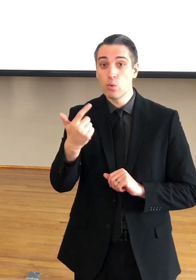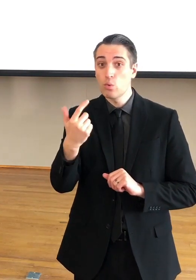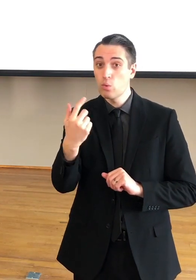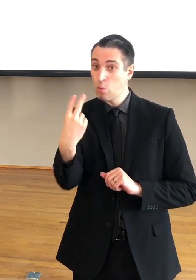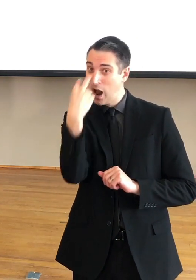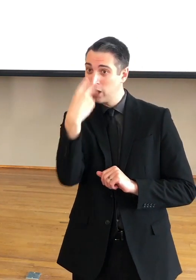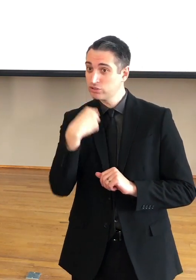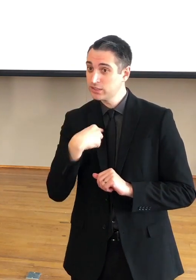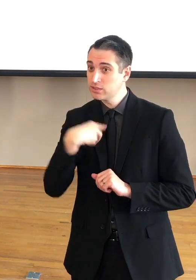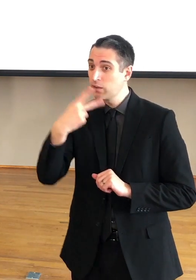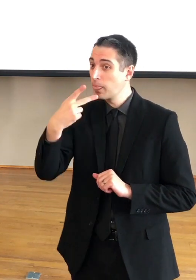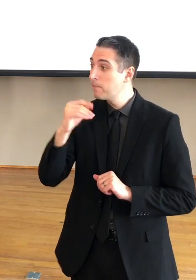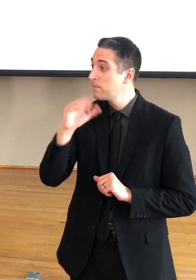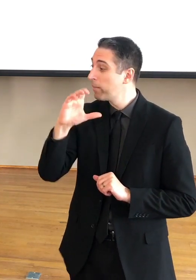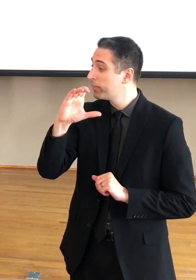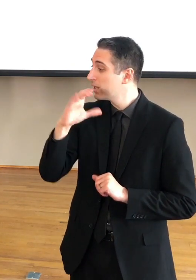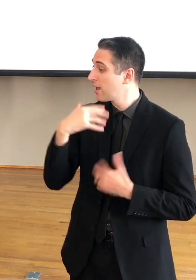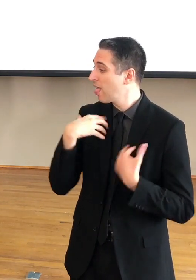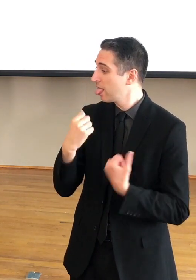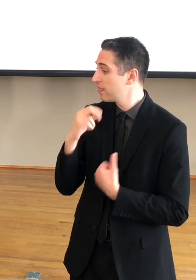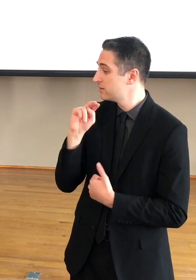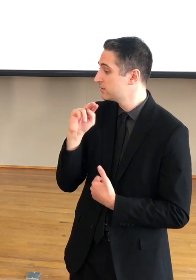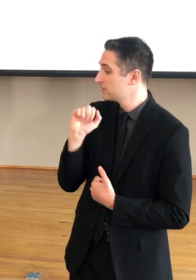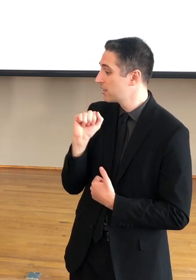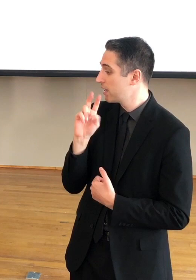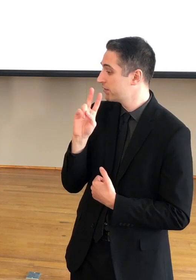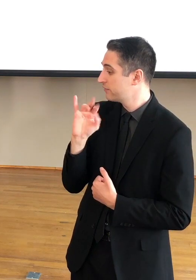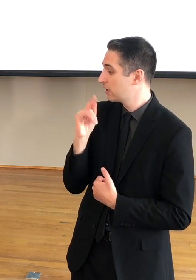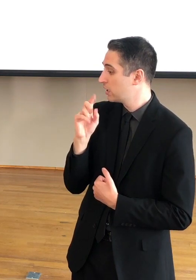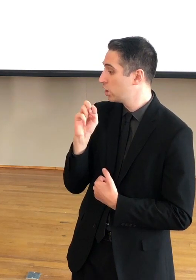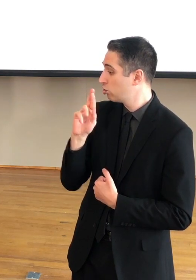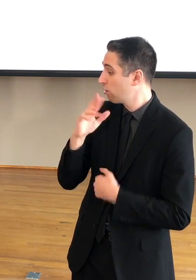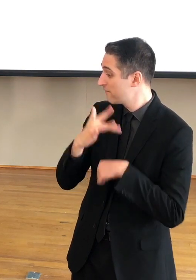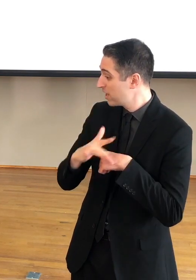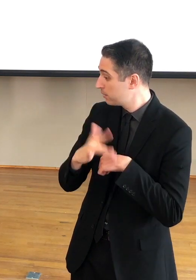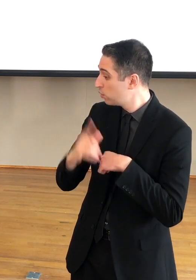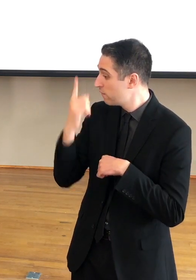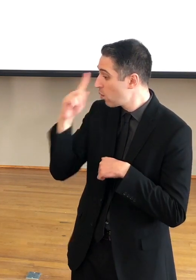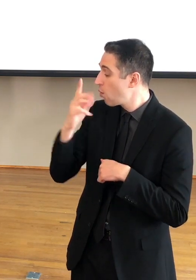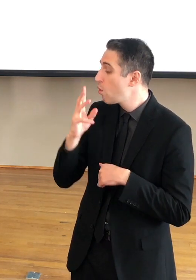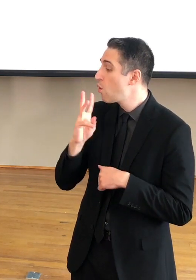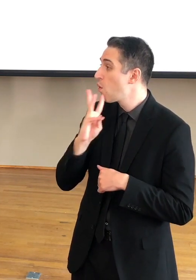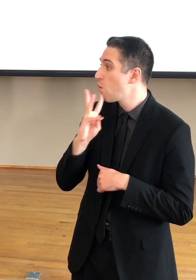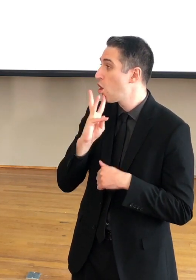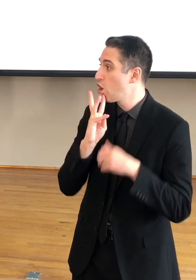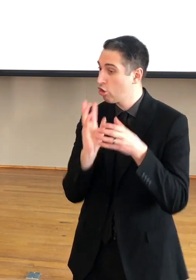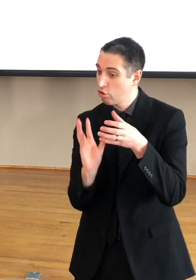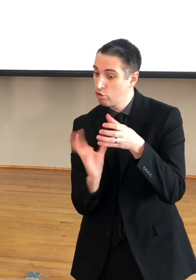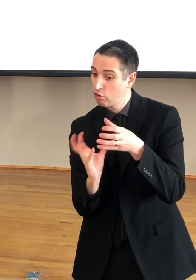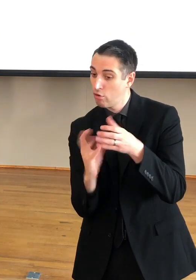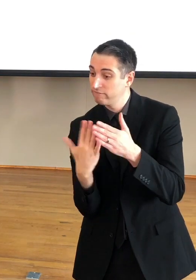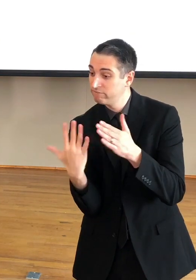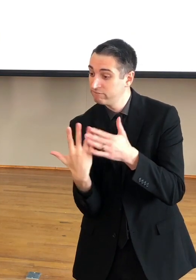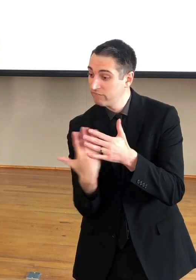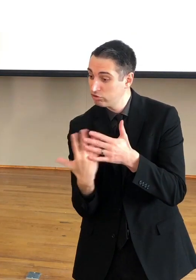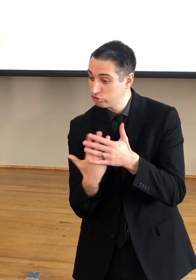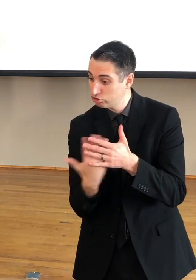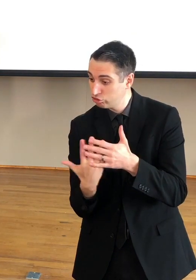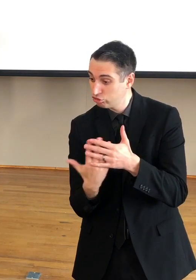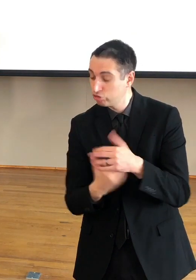public health navigators and availability of water filters to the homes? Could you also supply that phone